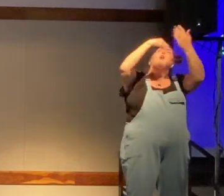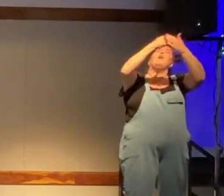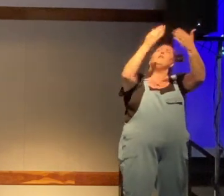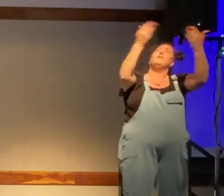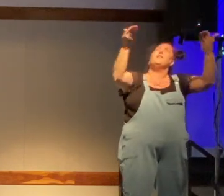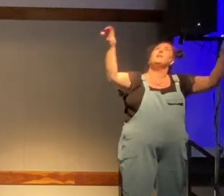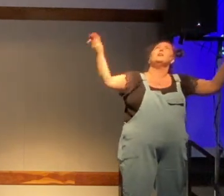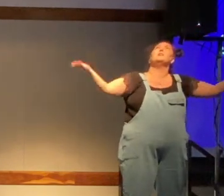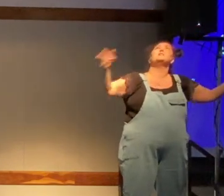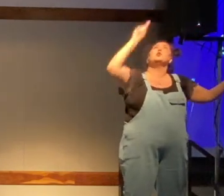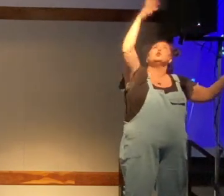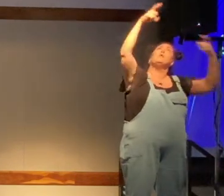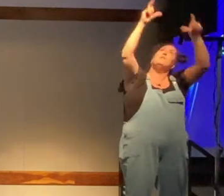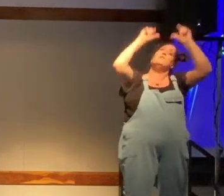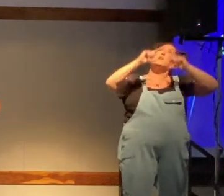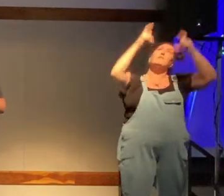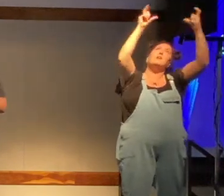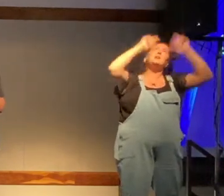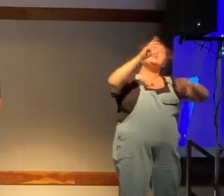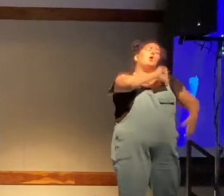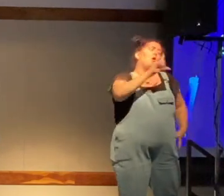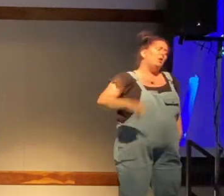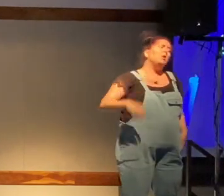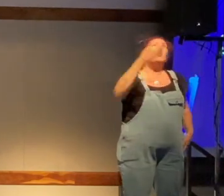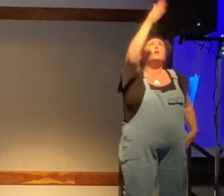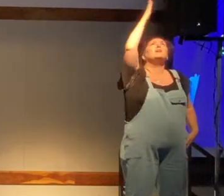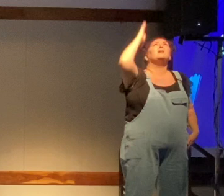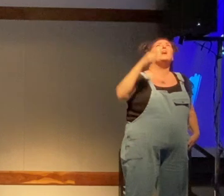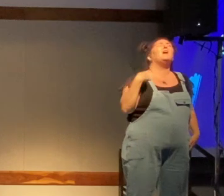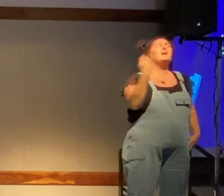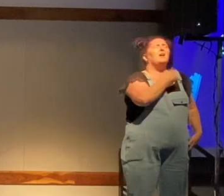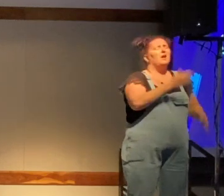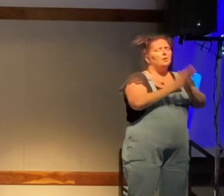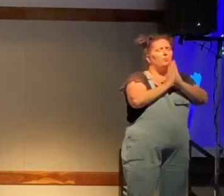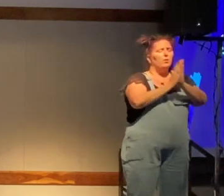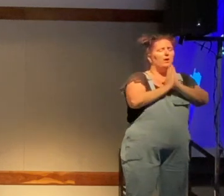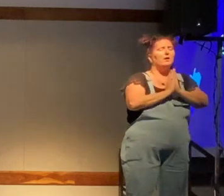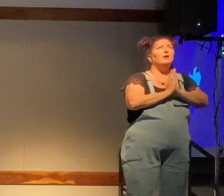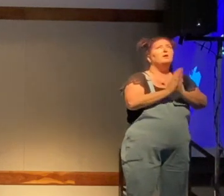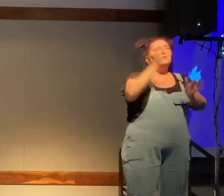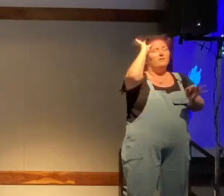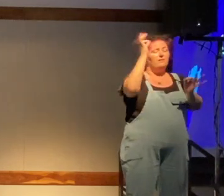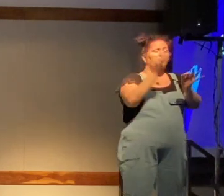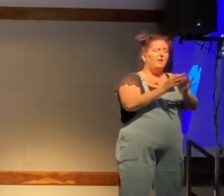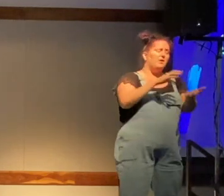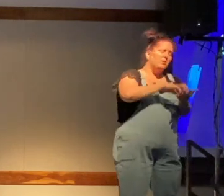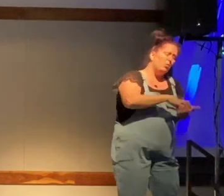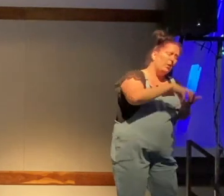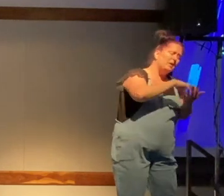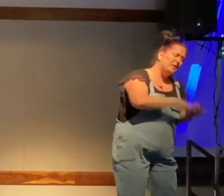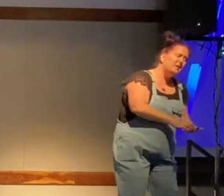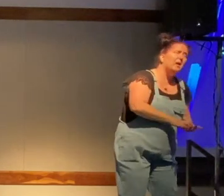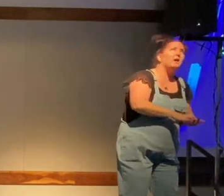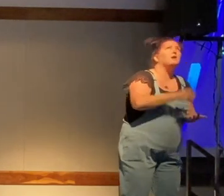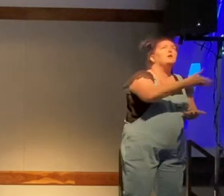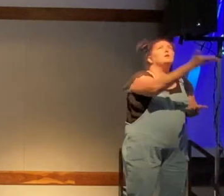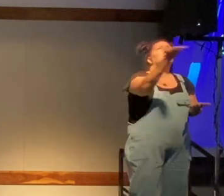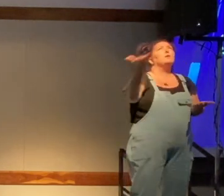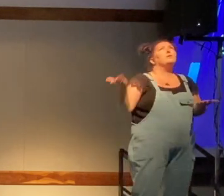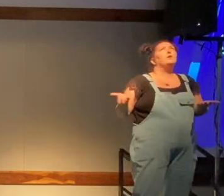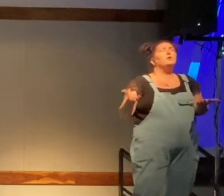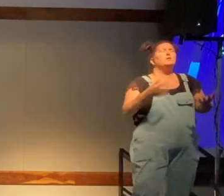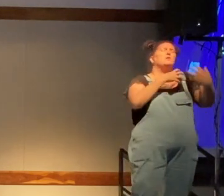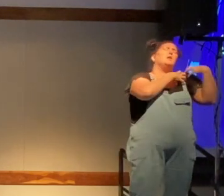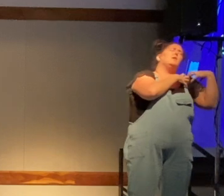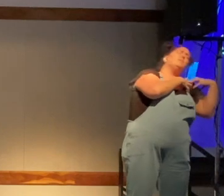you have given us. And God, I pray for those whose faith is weak today. Those who are weak, those who feel like they're carrying